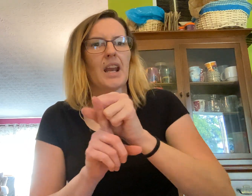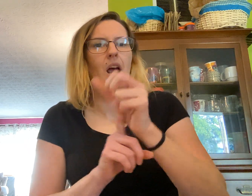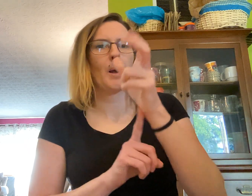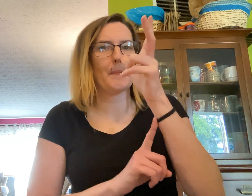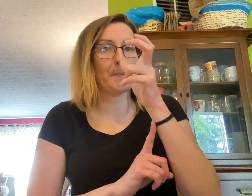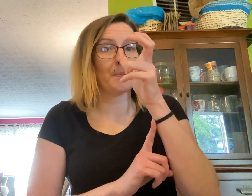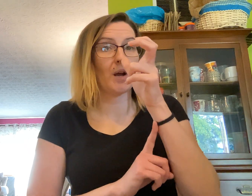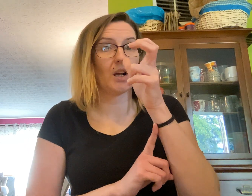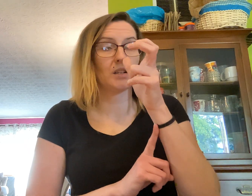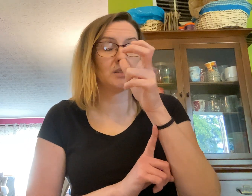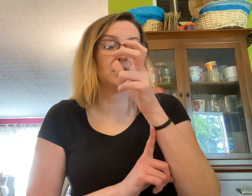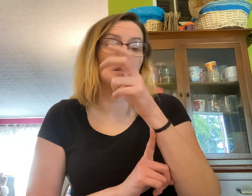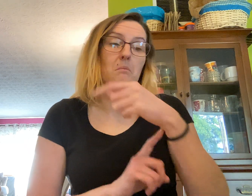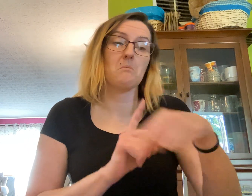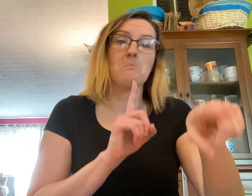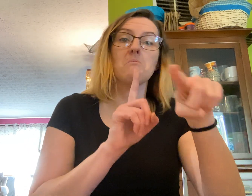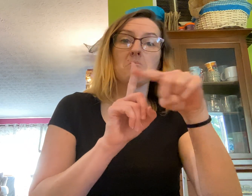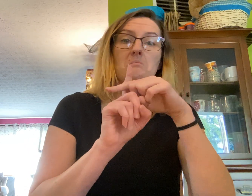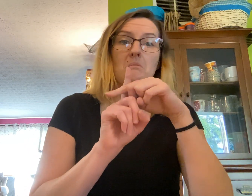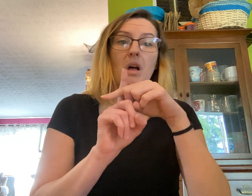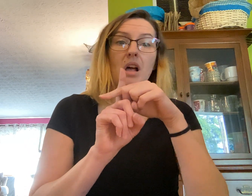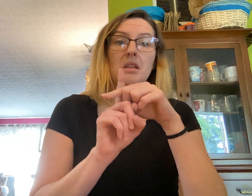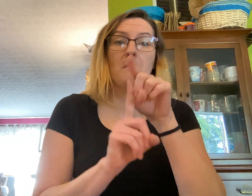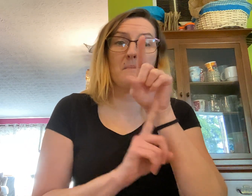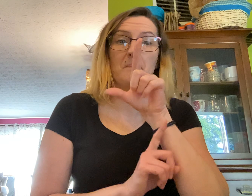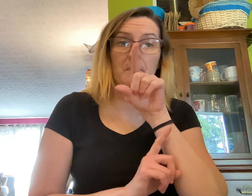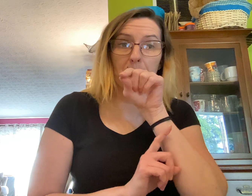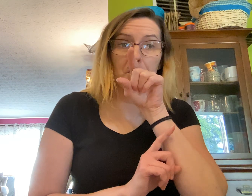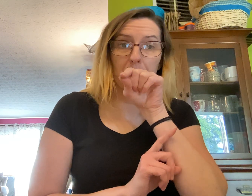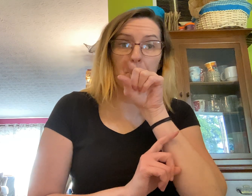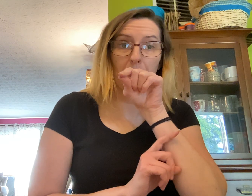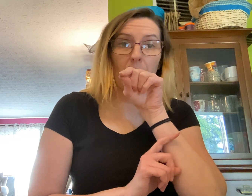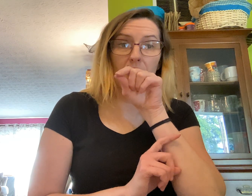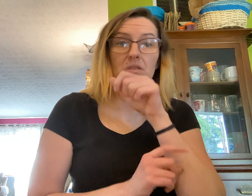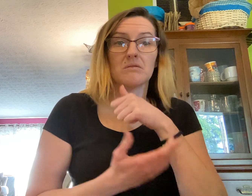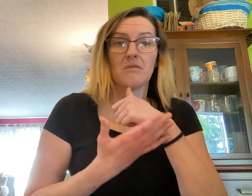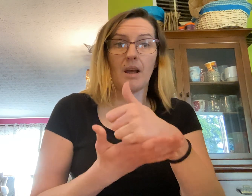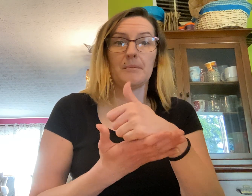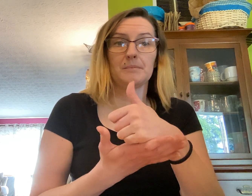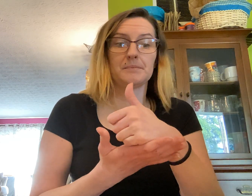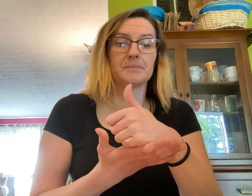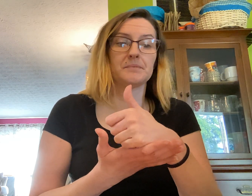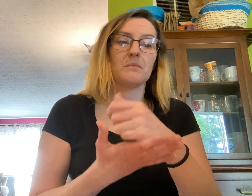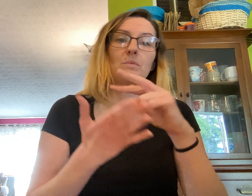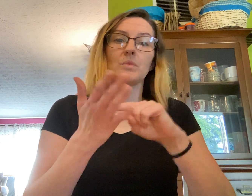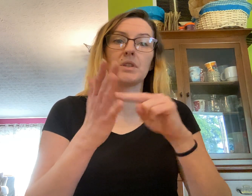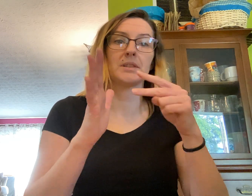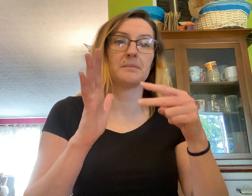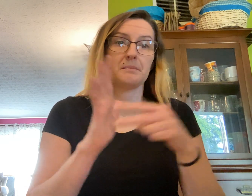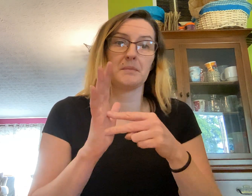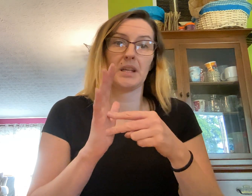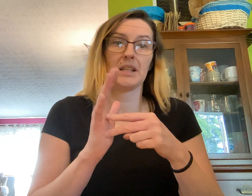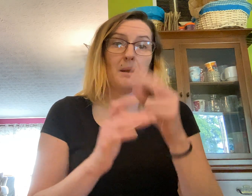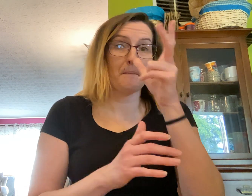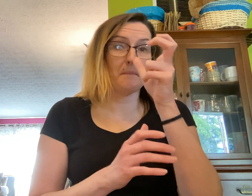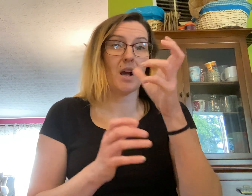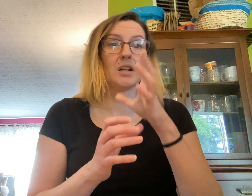and other insects, over time populations will likely taper off to more manageable levels.